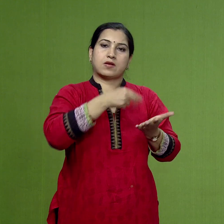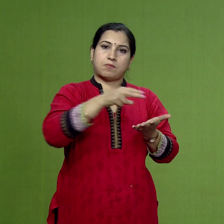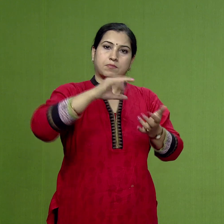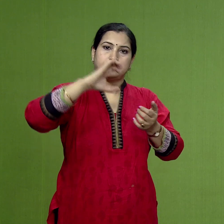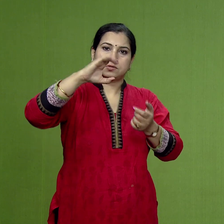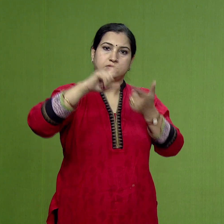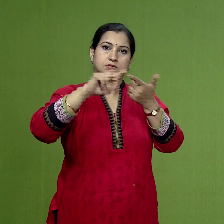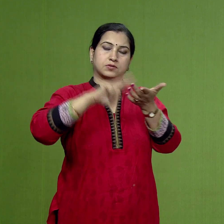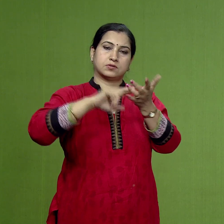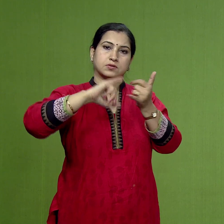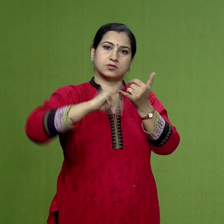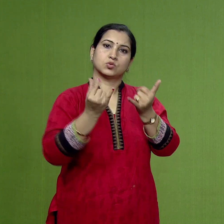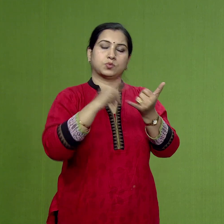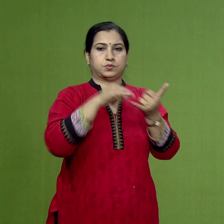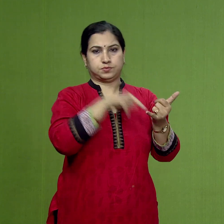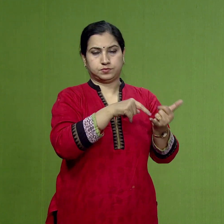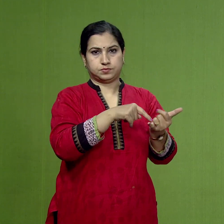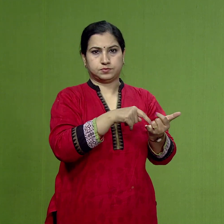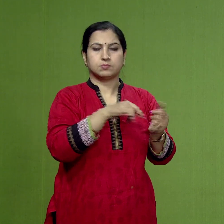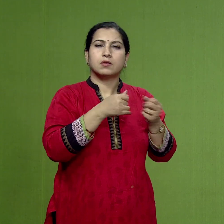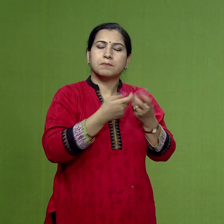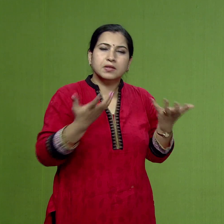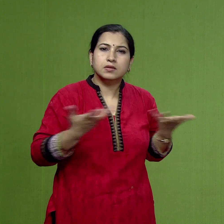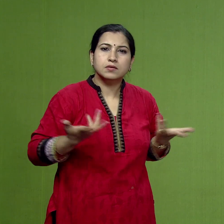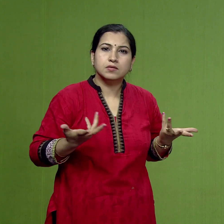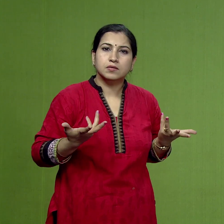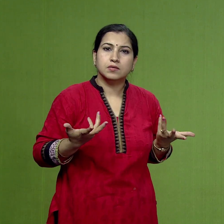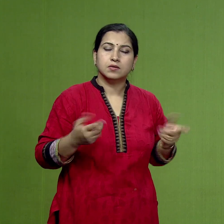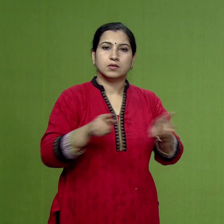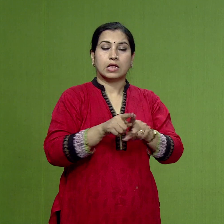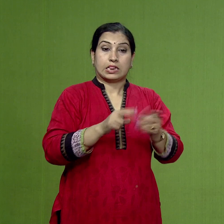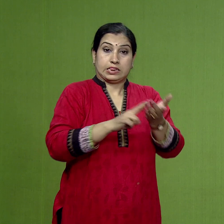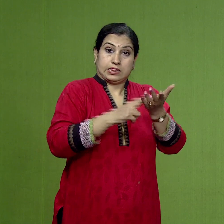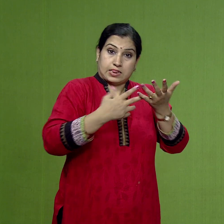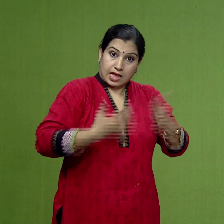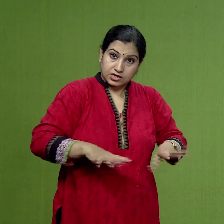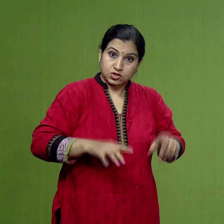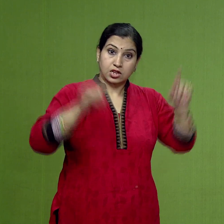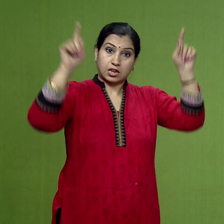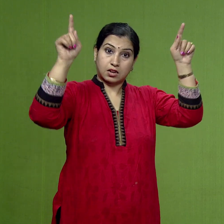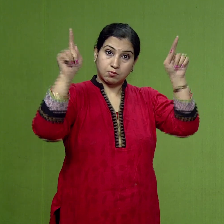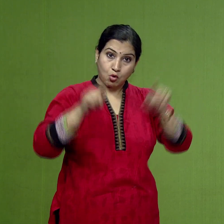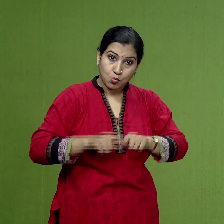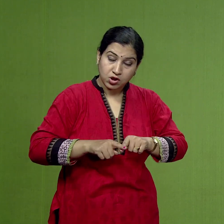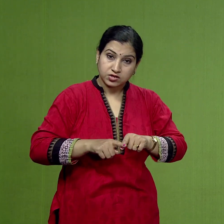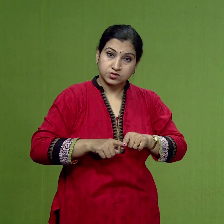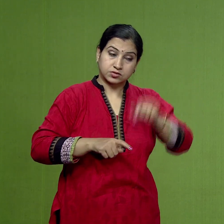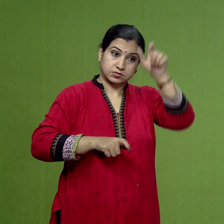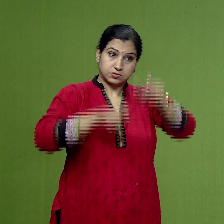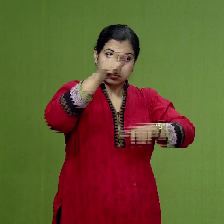The term is used mostly in connection with national population and